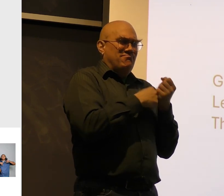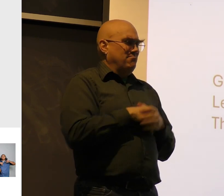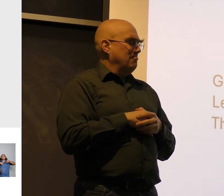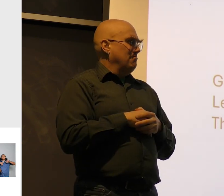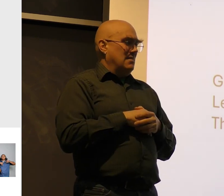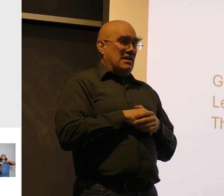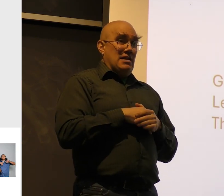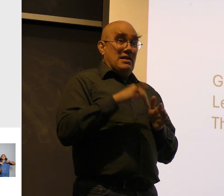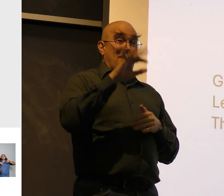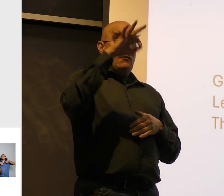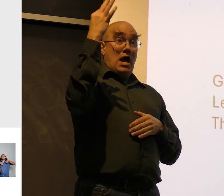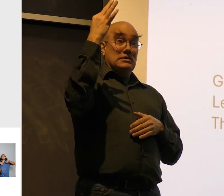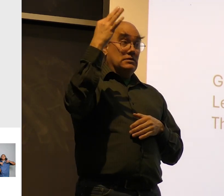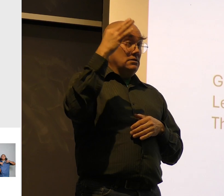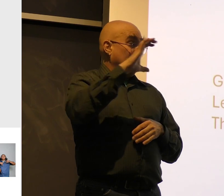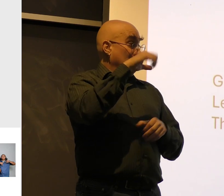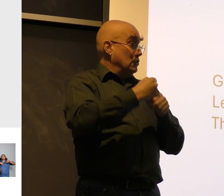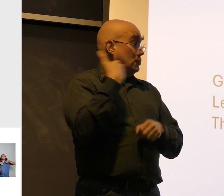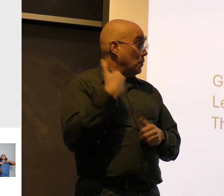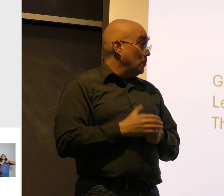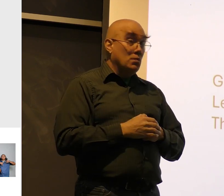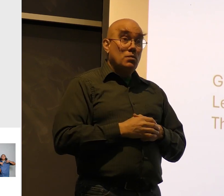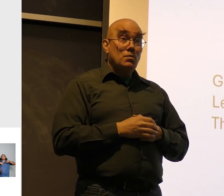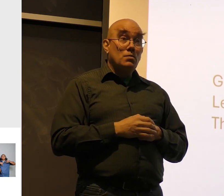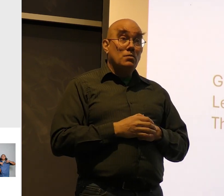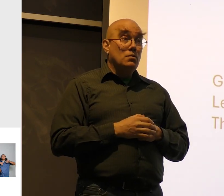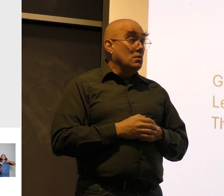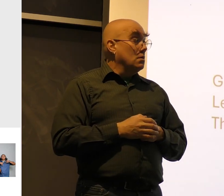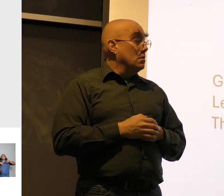and they supported each other. Over in France, 500 years ago.